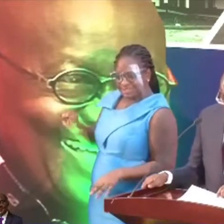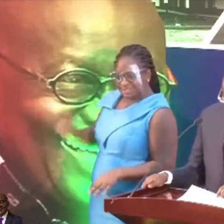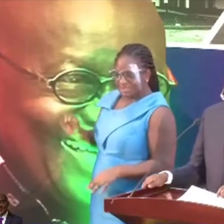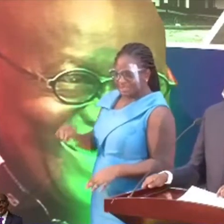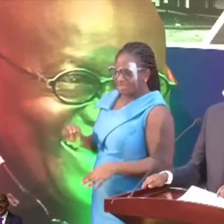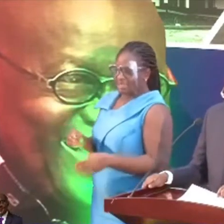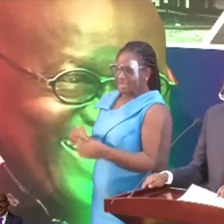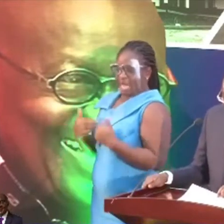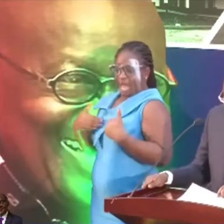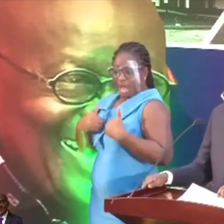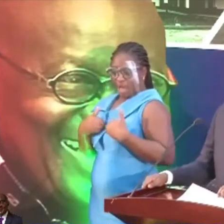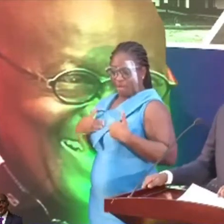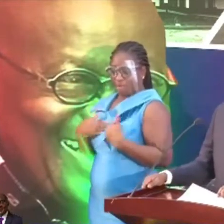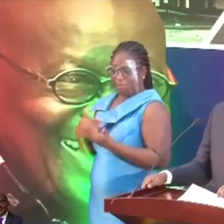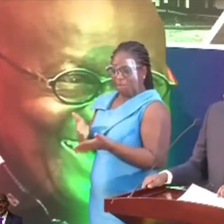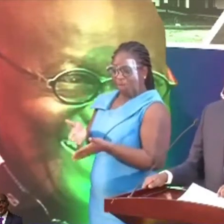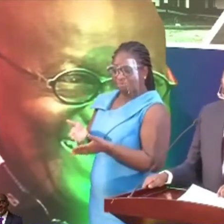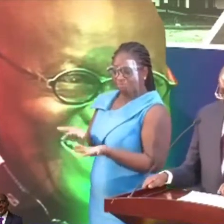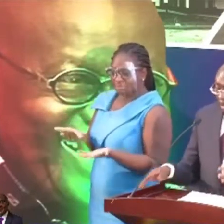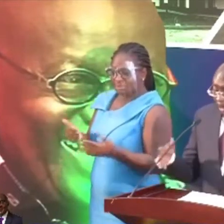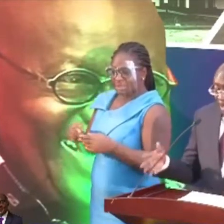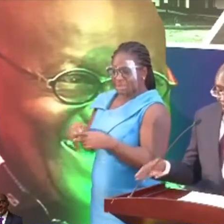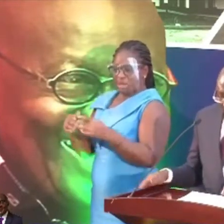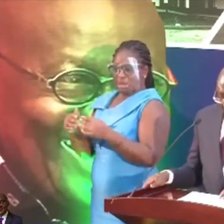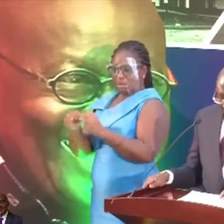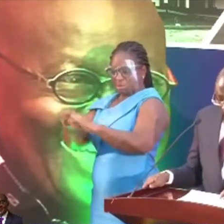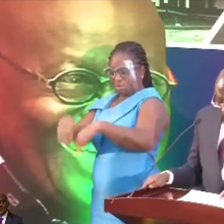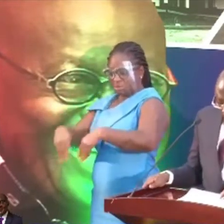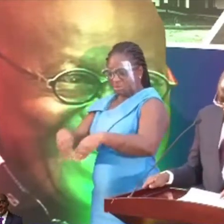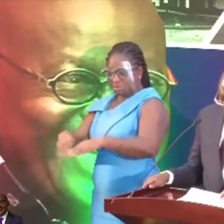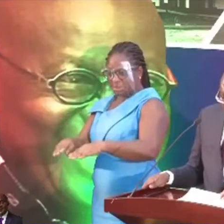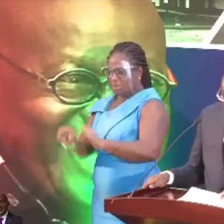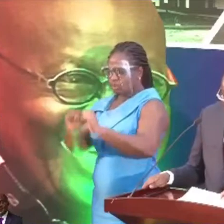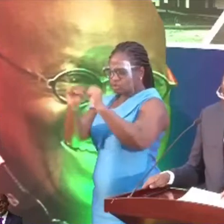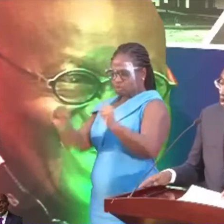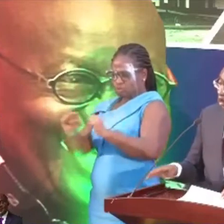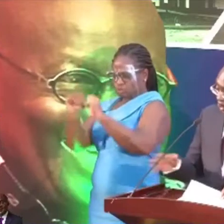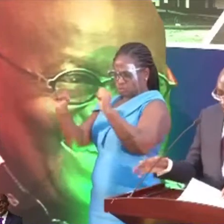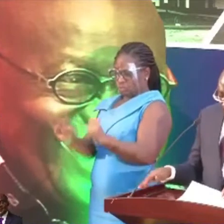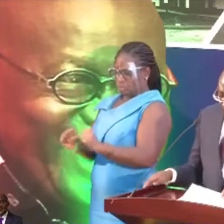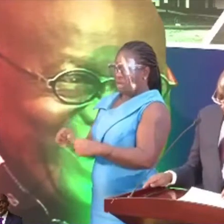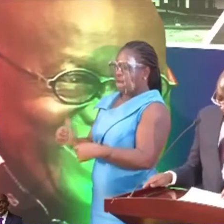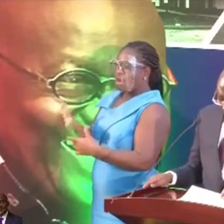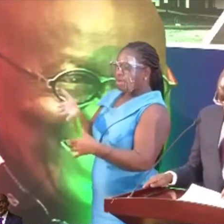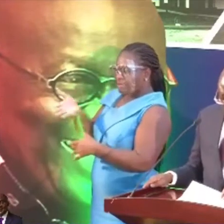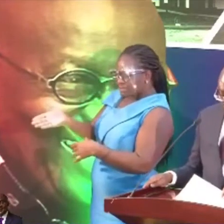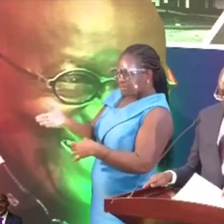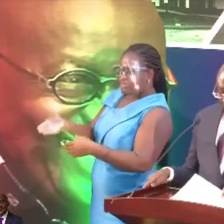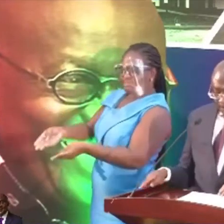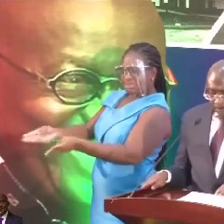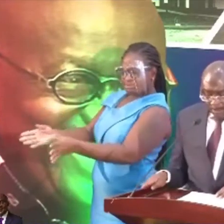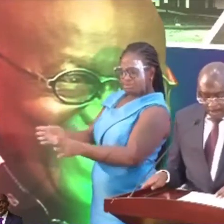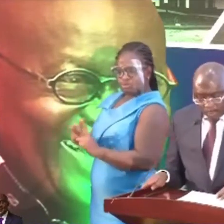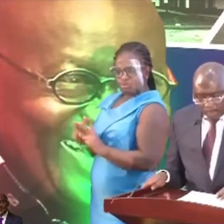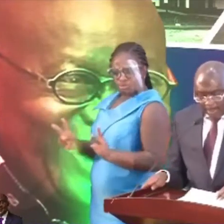Abattoirs, market sheds, and lockable market stalls are also being provided. So